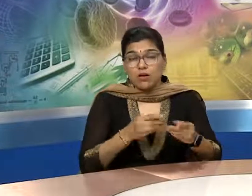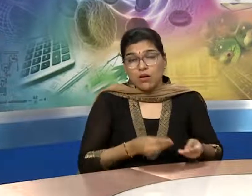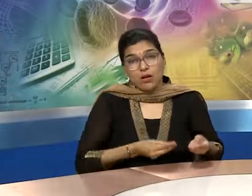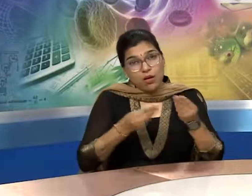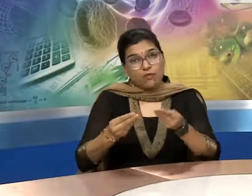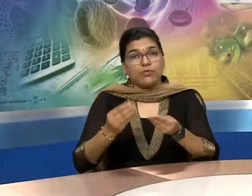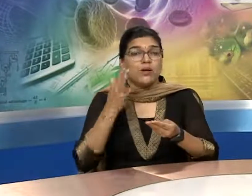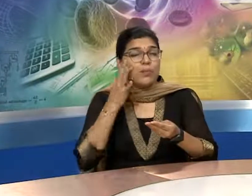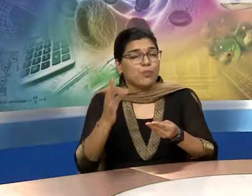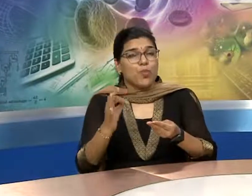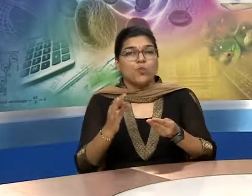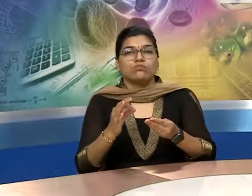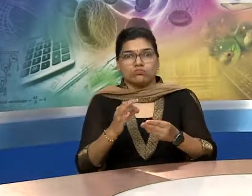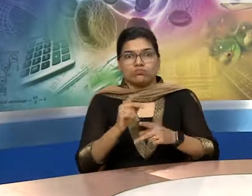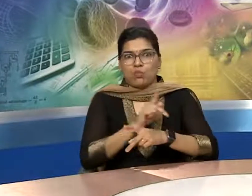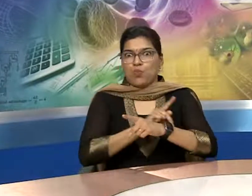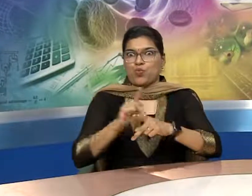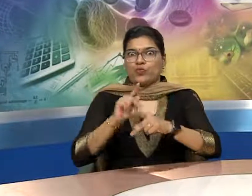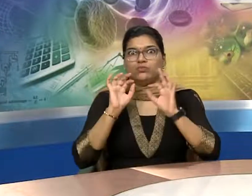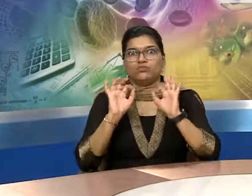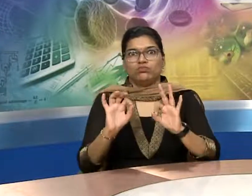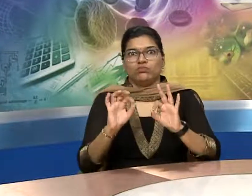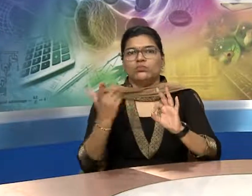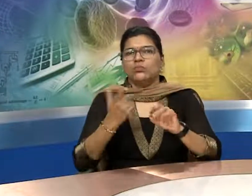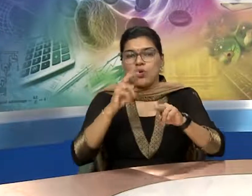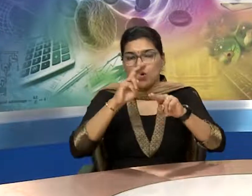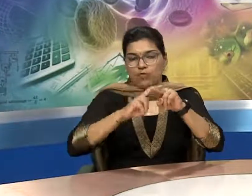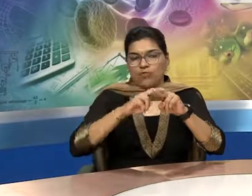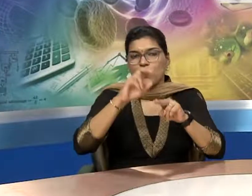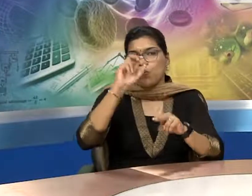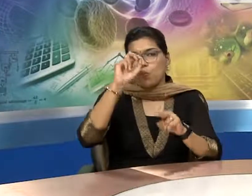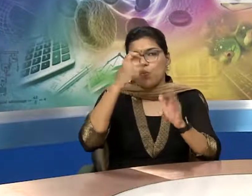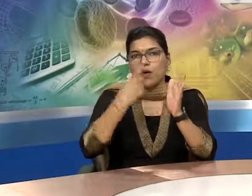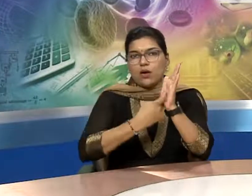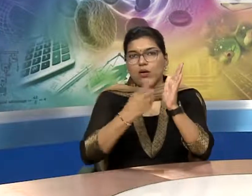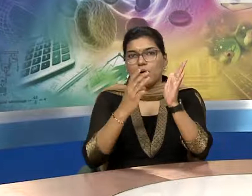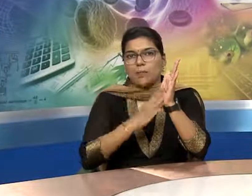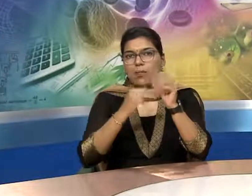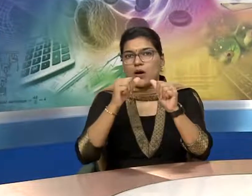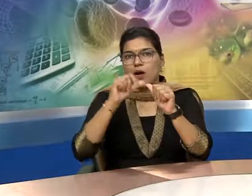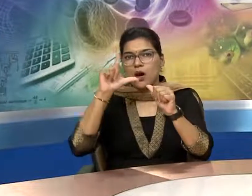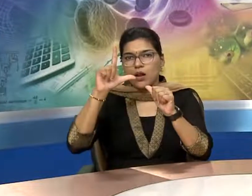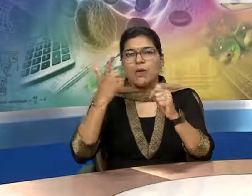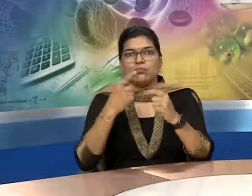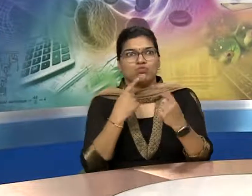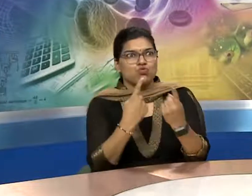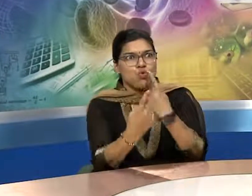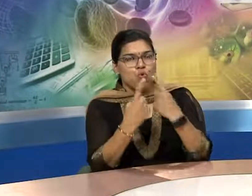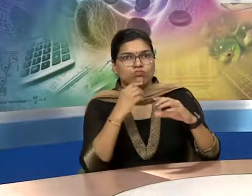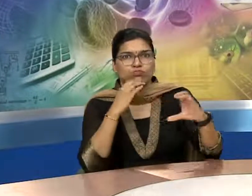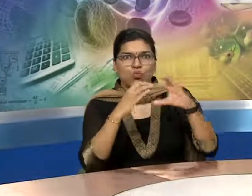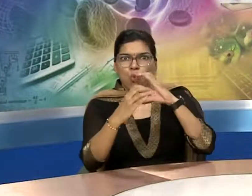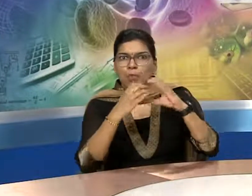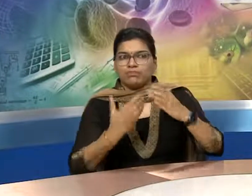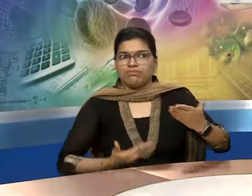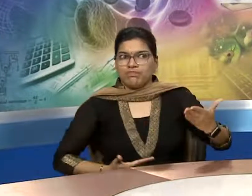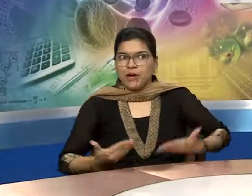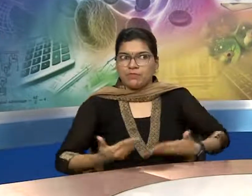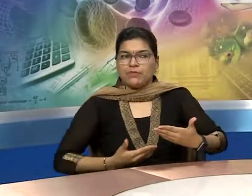own culture. And also library provides facility for formal and